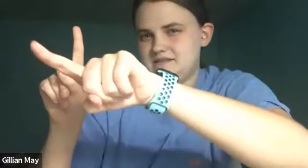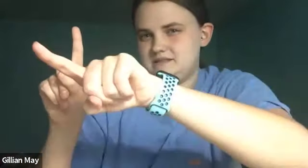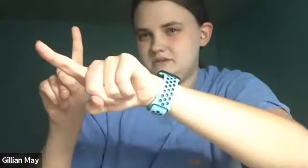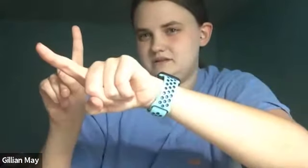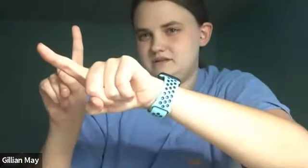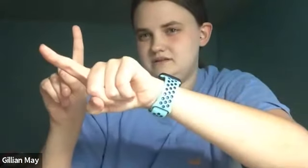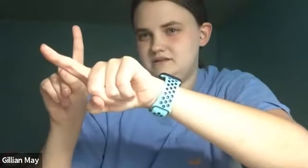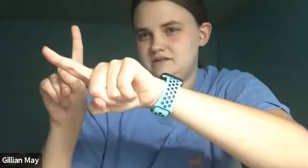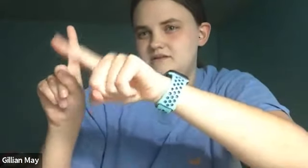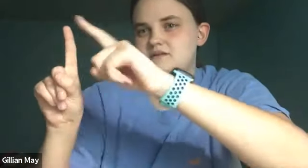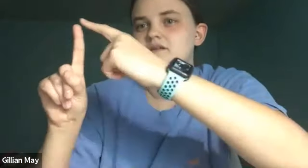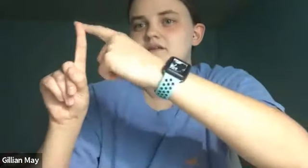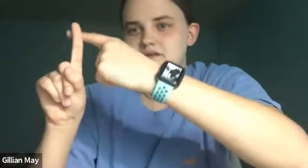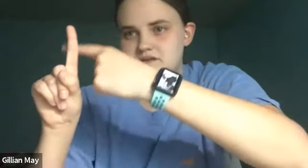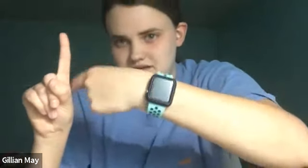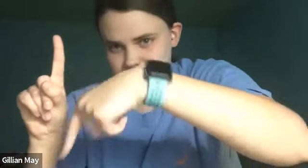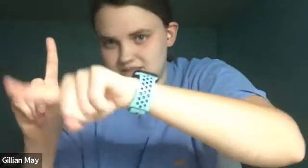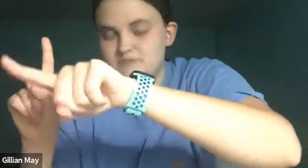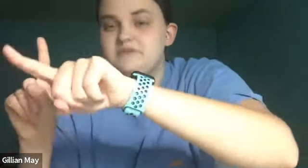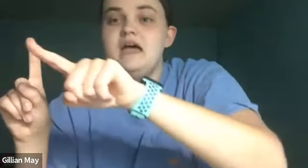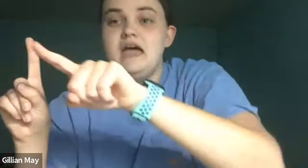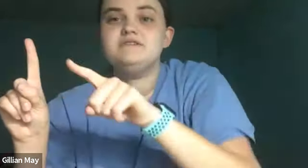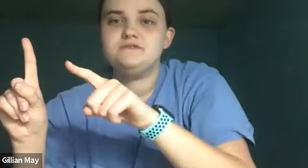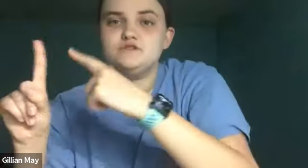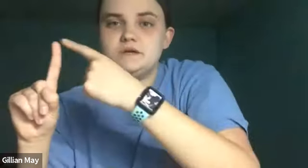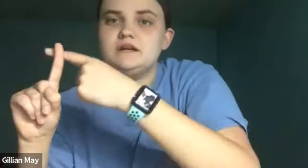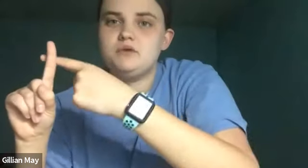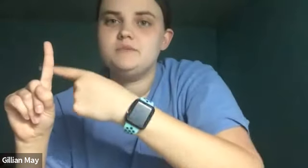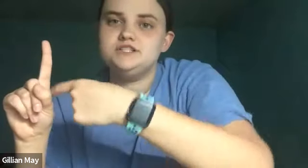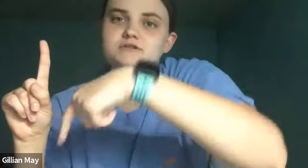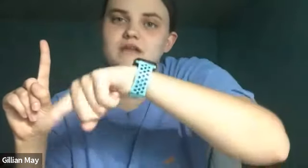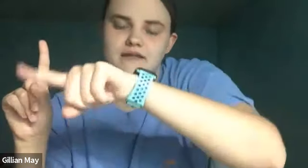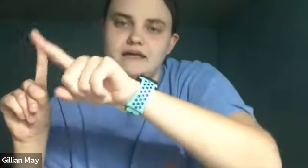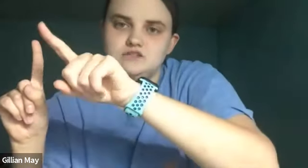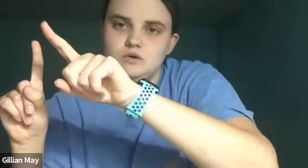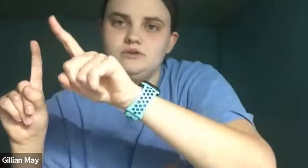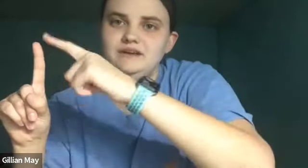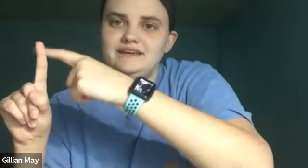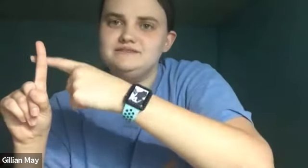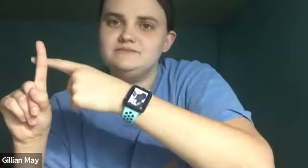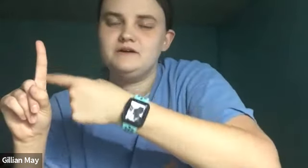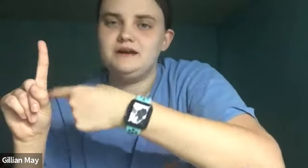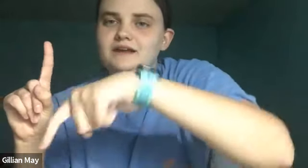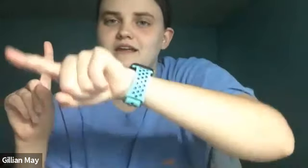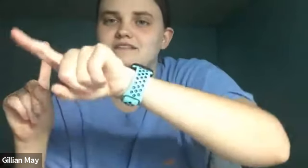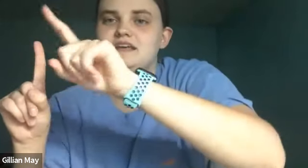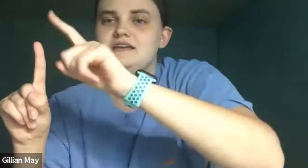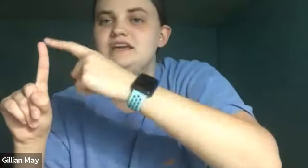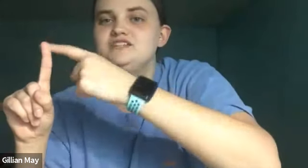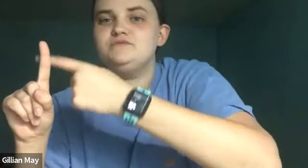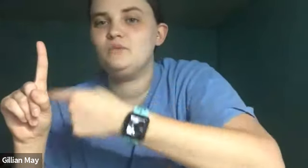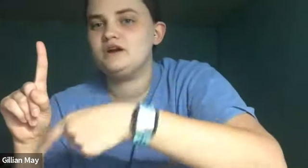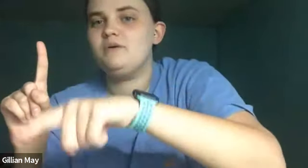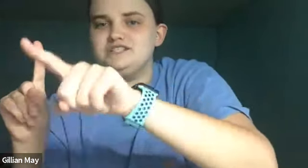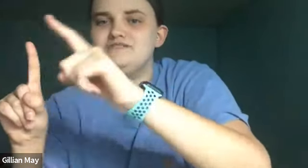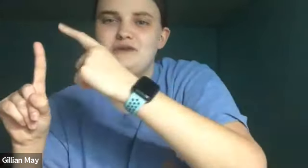next month, next month. And if it feels weird, I promise you that that's normal. It makes you want to question if you're